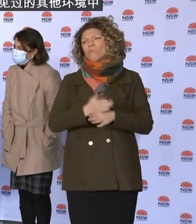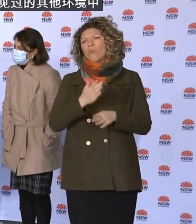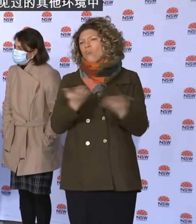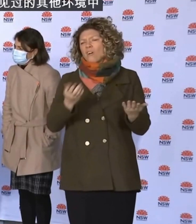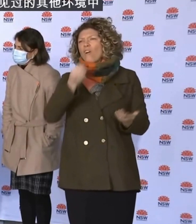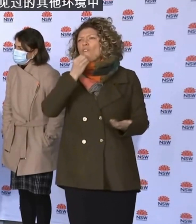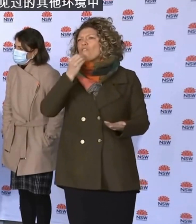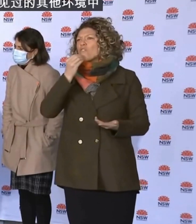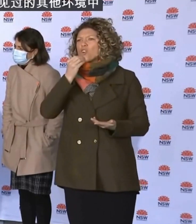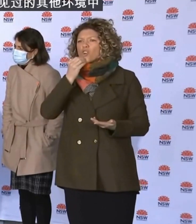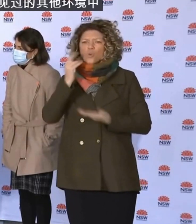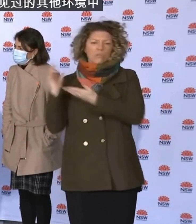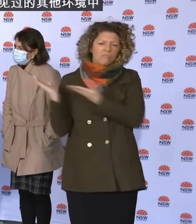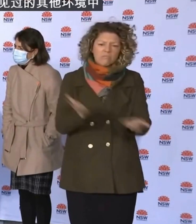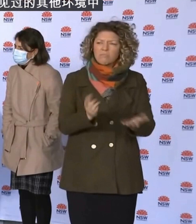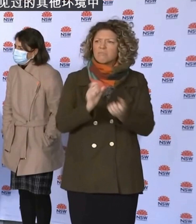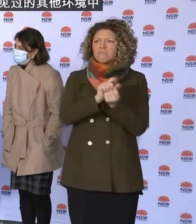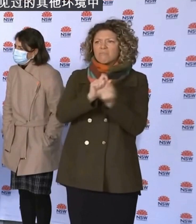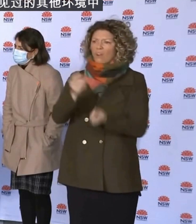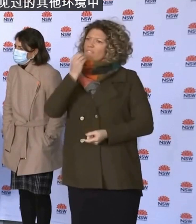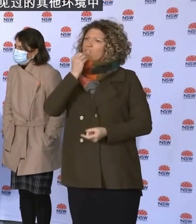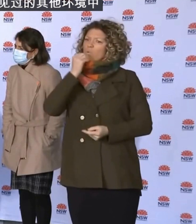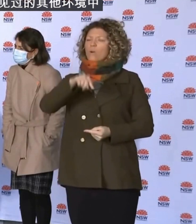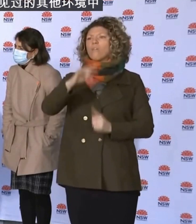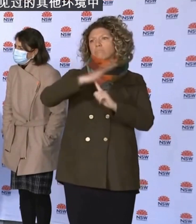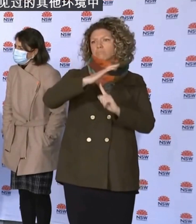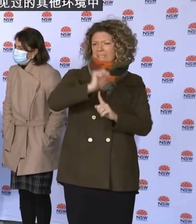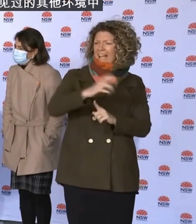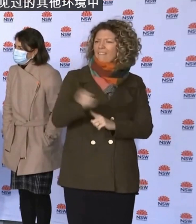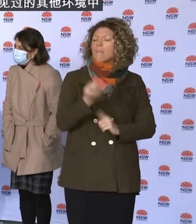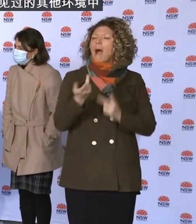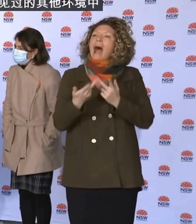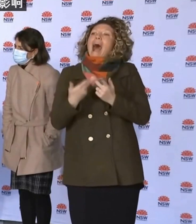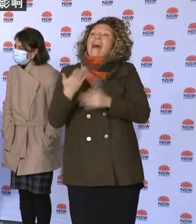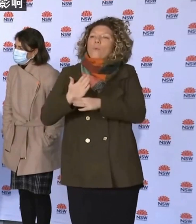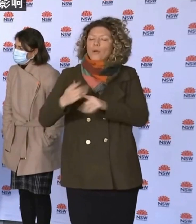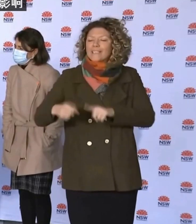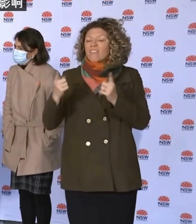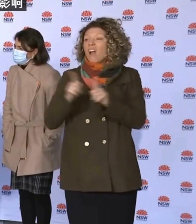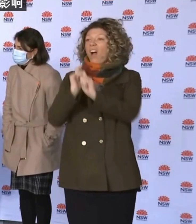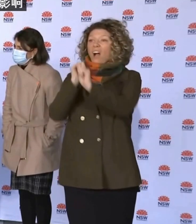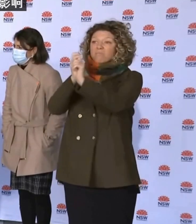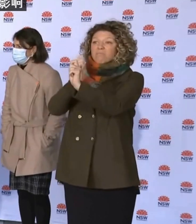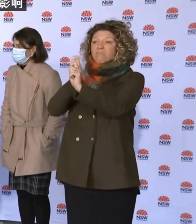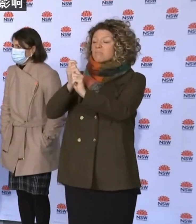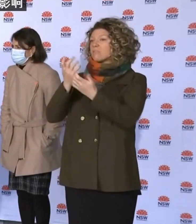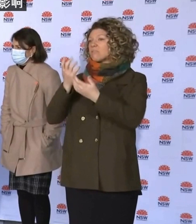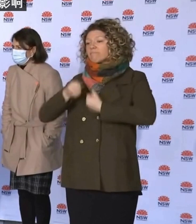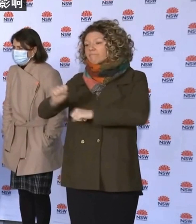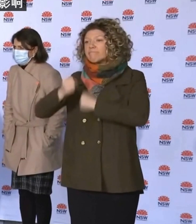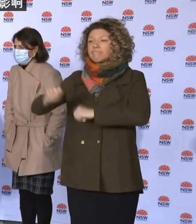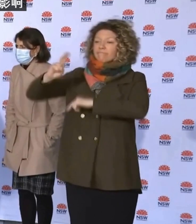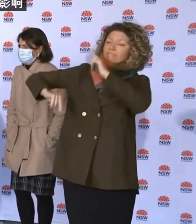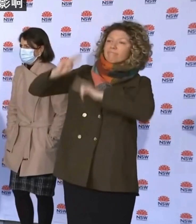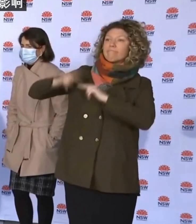food and basic necessities. But in other settings, we've seen tradespeople,